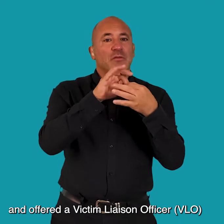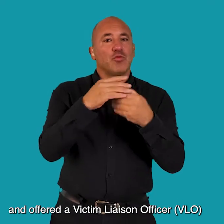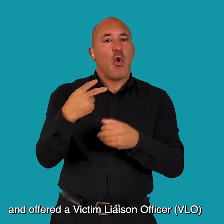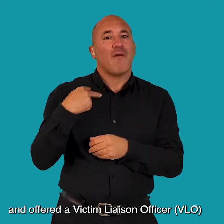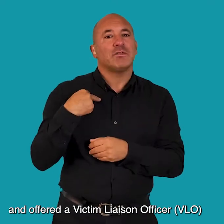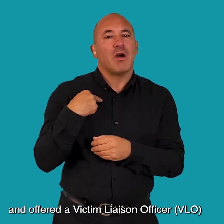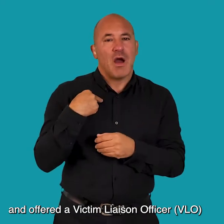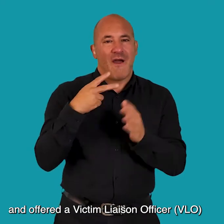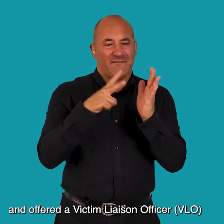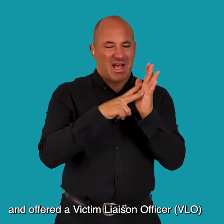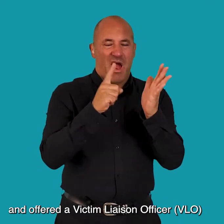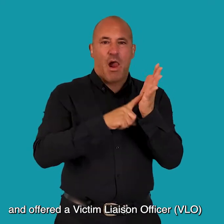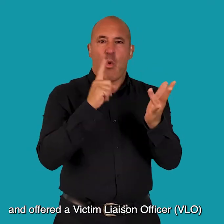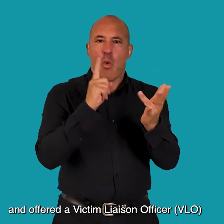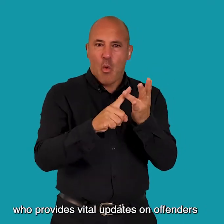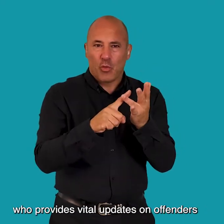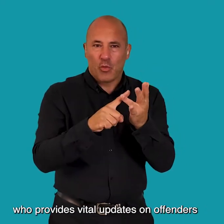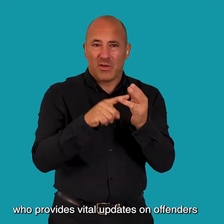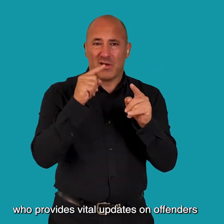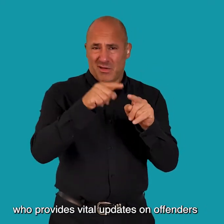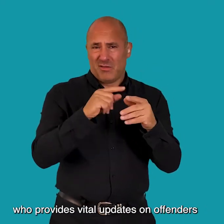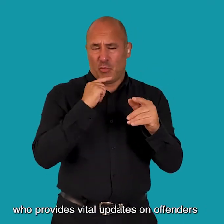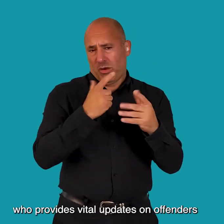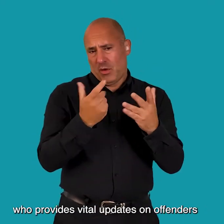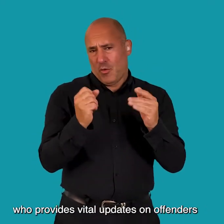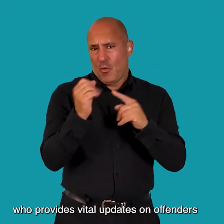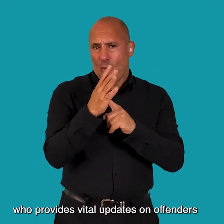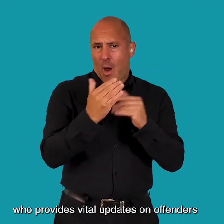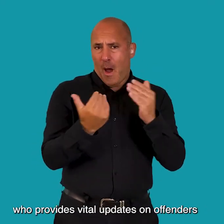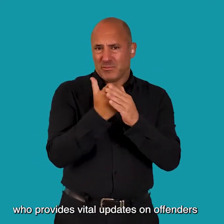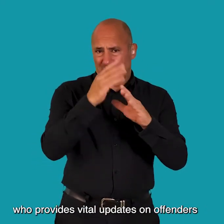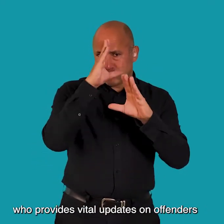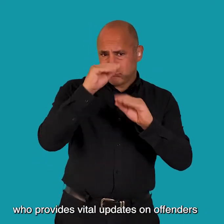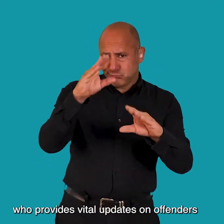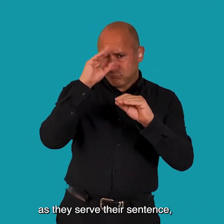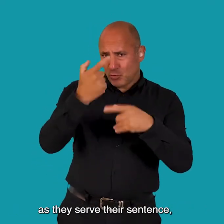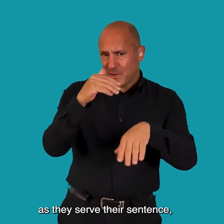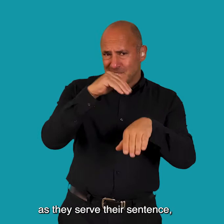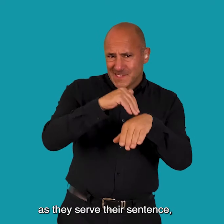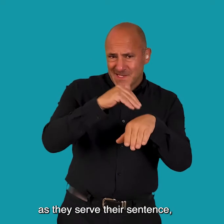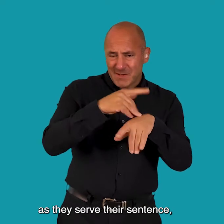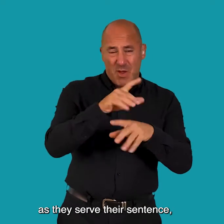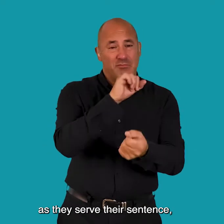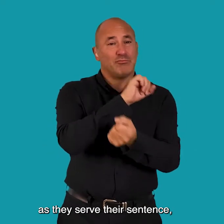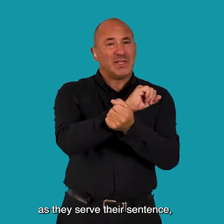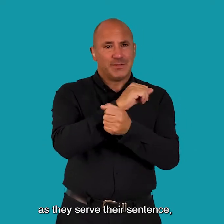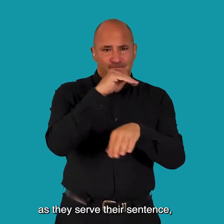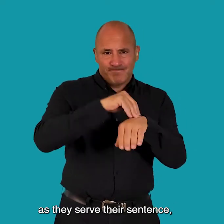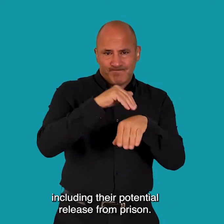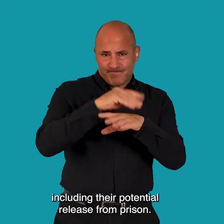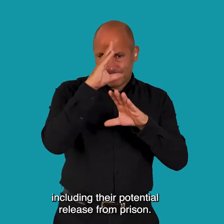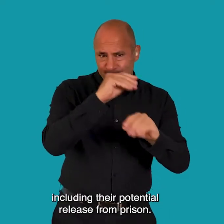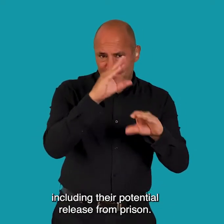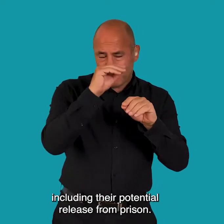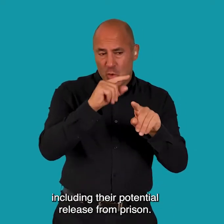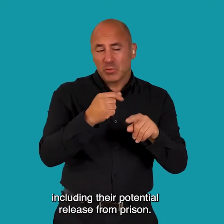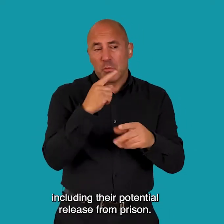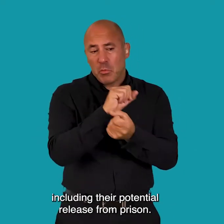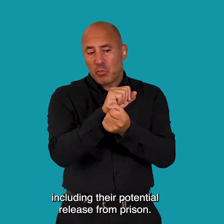Officer, VLO, who provides vital updates on offenders as they serve their sentence, including their potential release